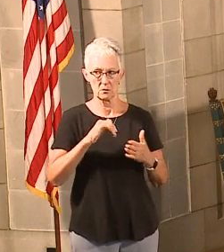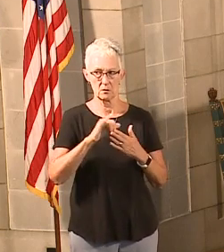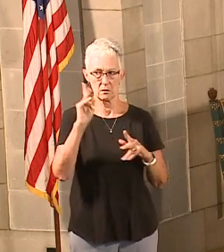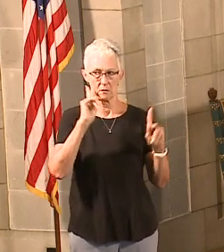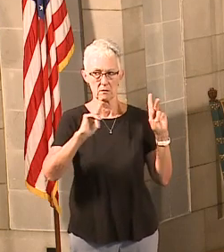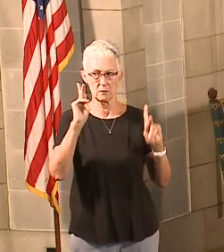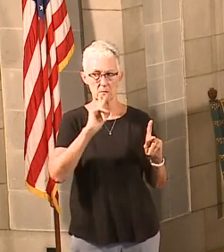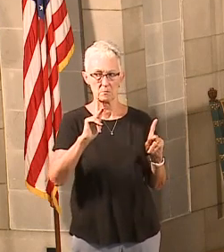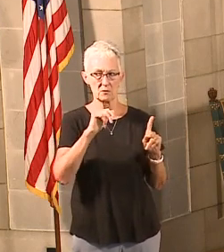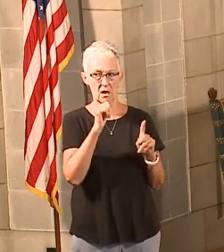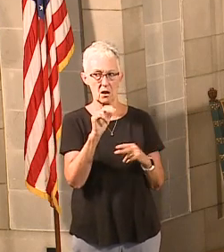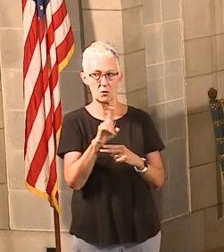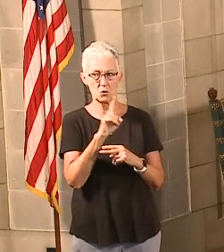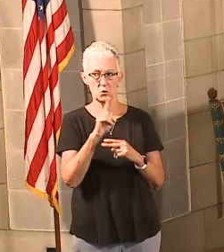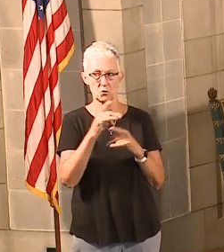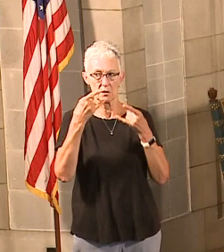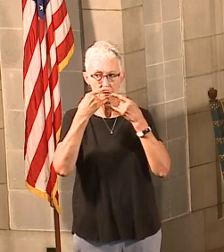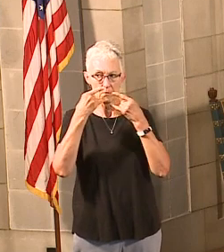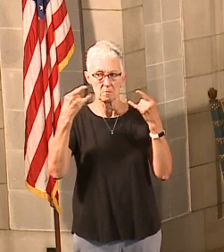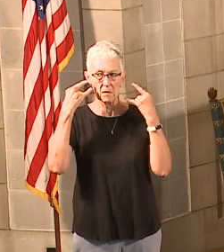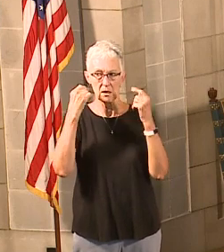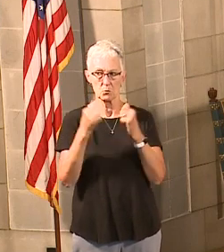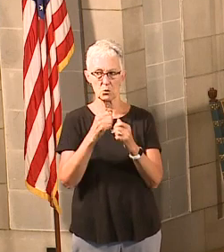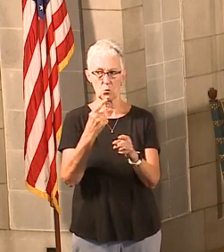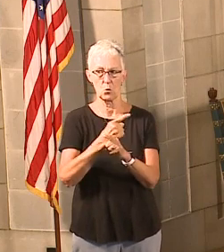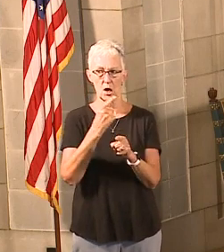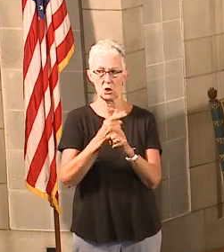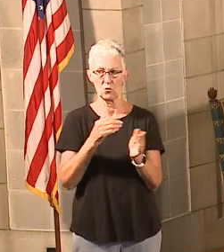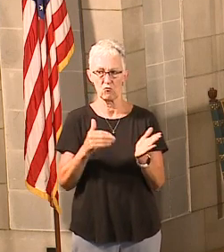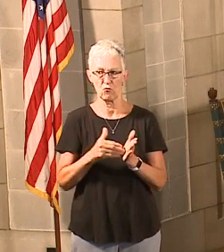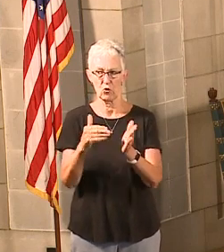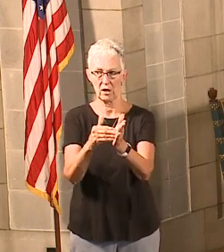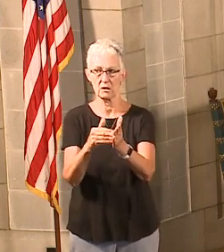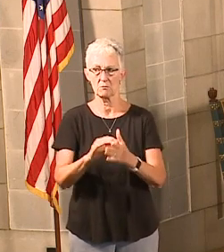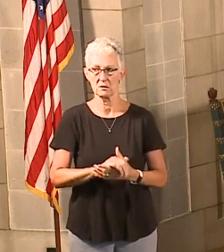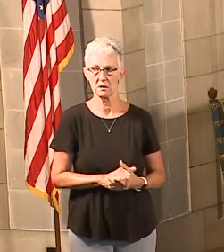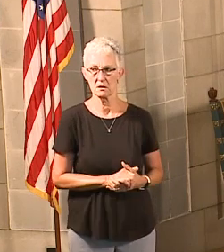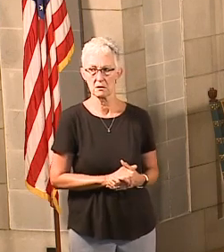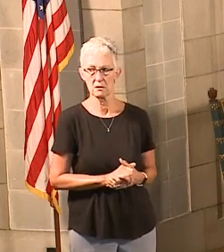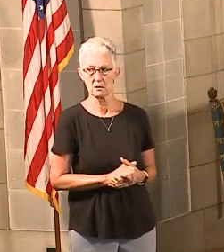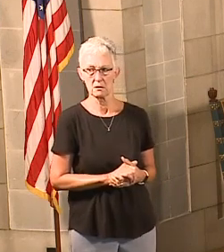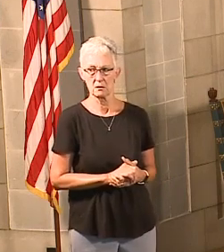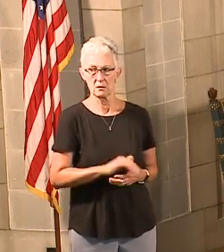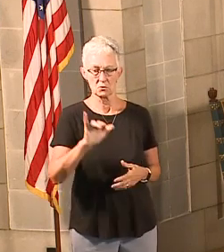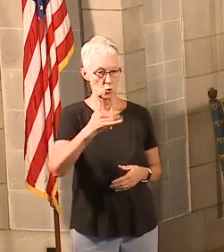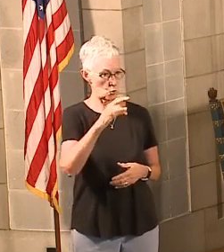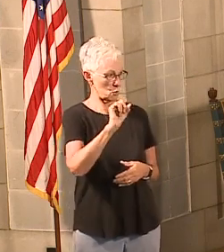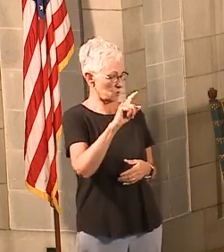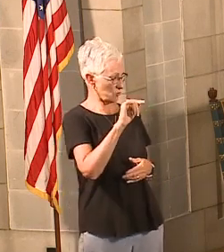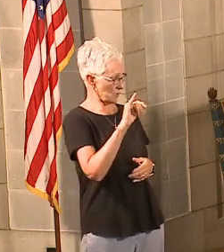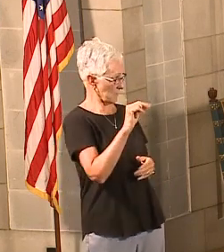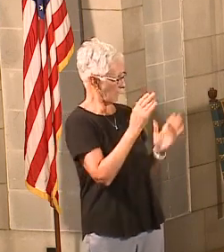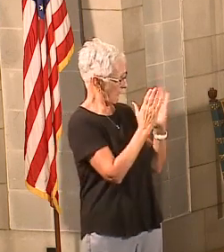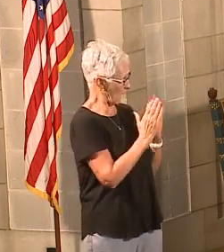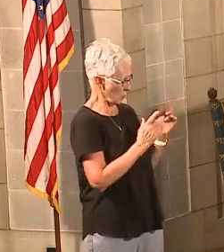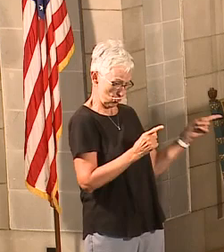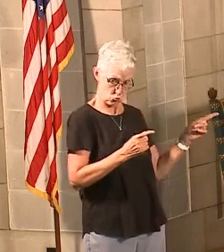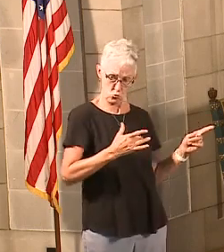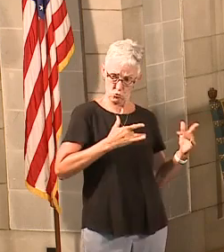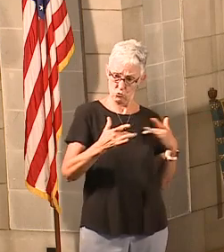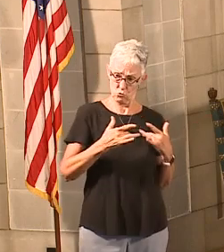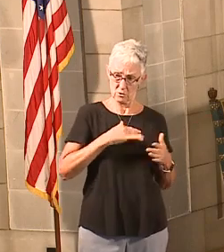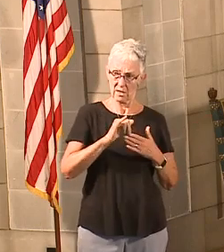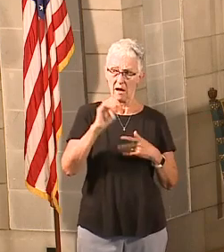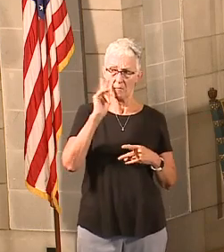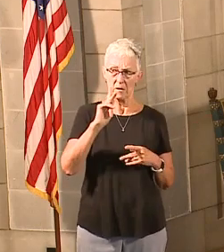are not using masks with regular frequency. Justin at the Star Herald is asking if I'm concerned that people in the Panhandle are